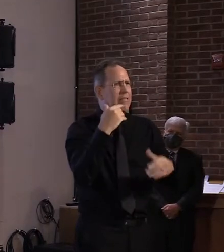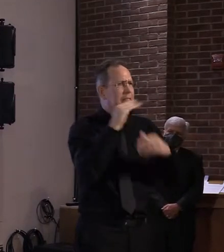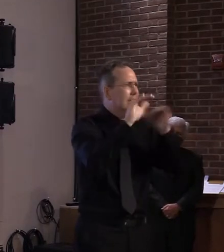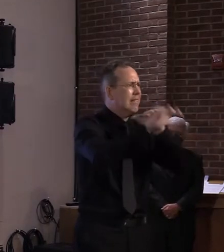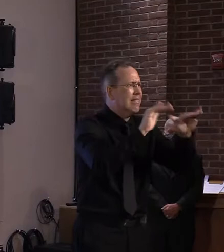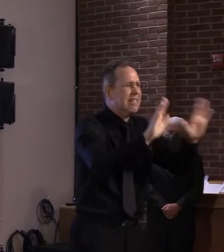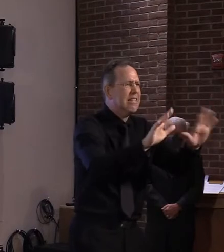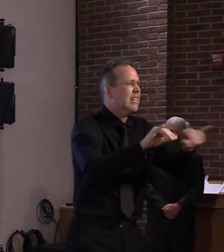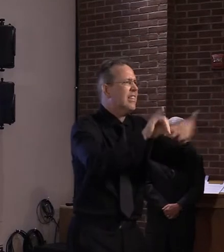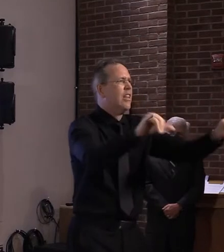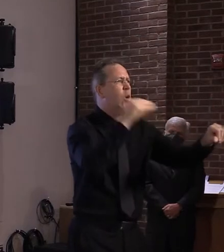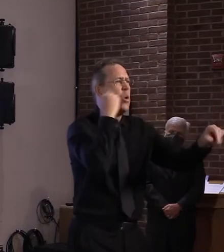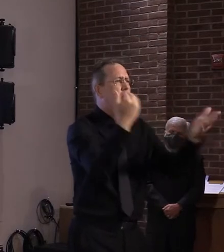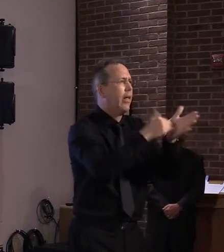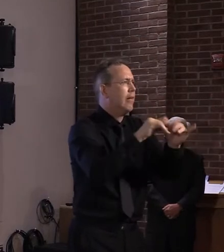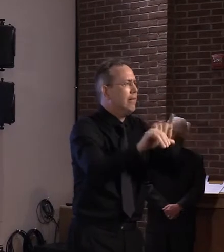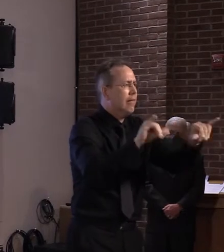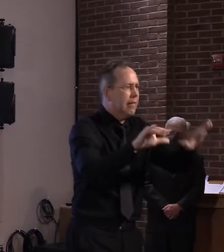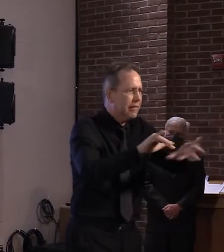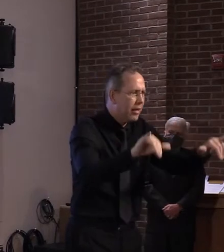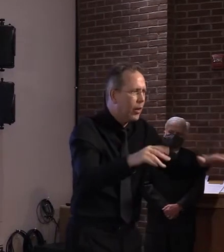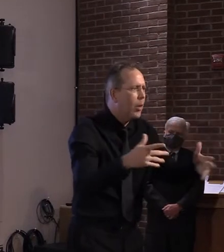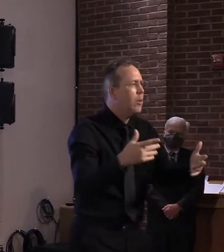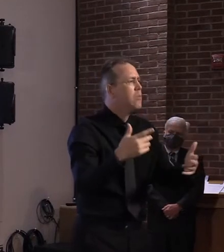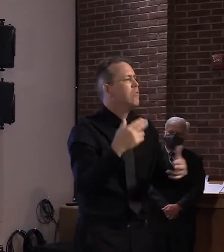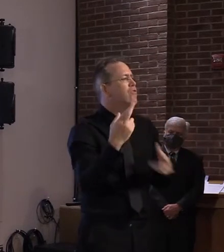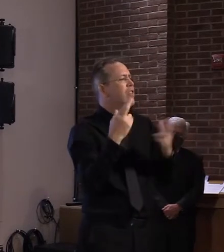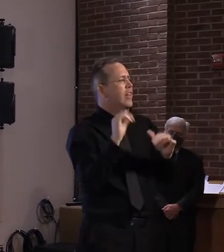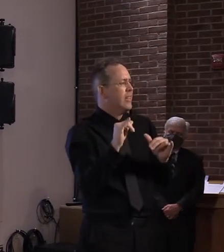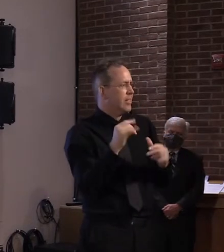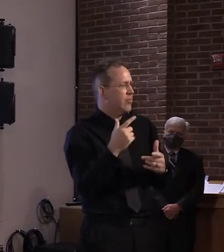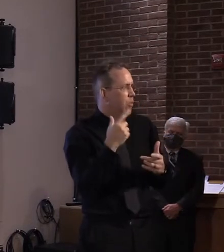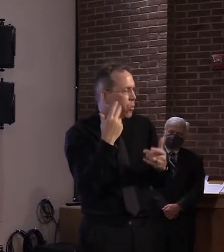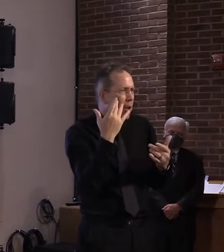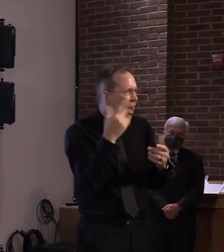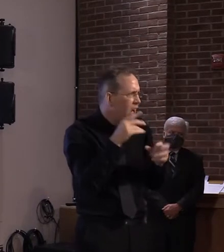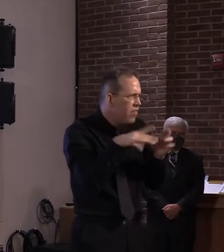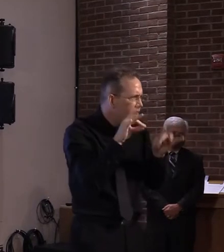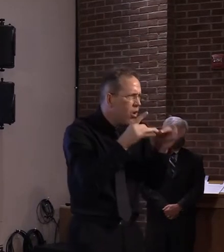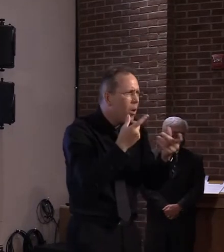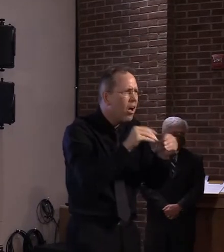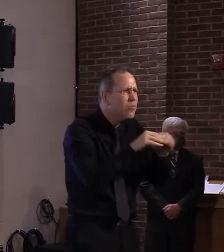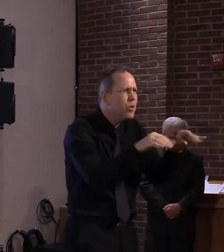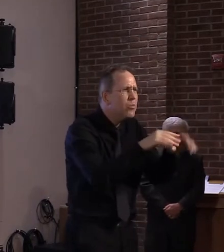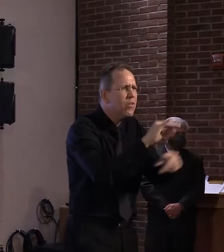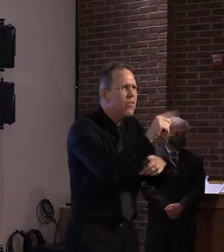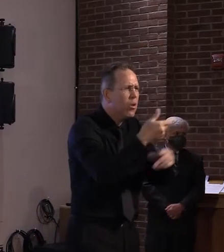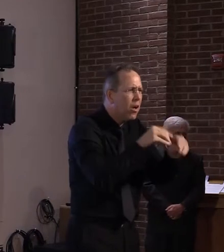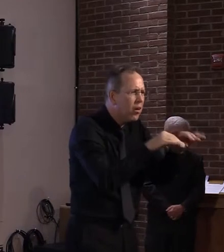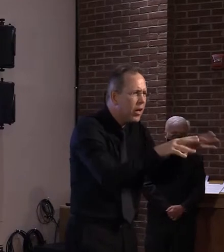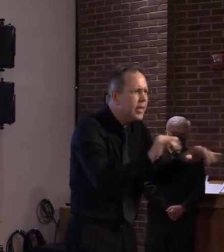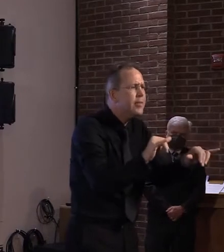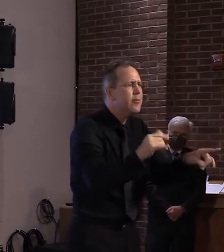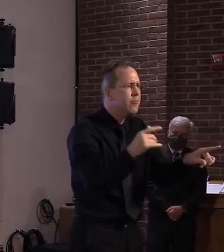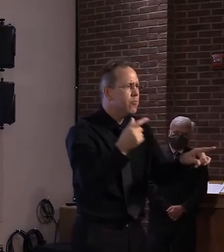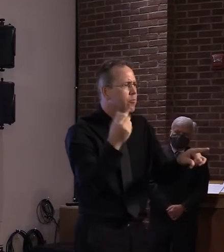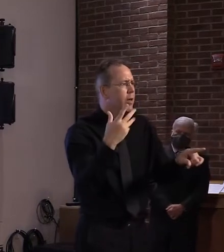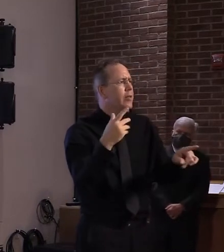Bars that were considered to be a significant contributor in many of the high-profile cases have been